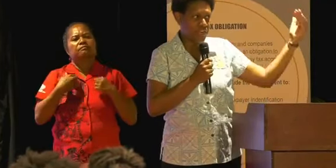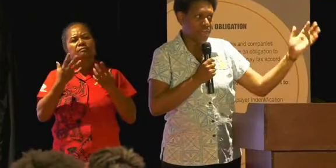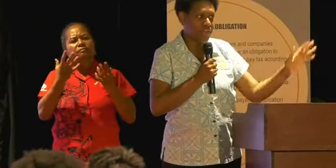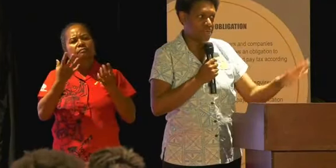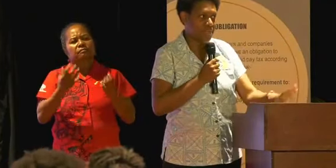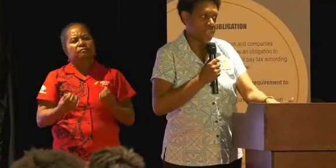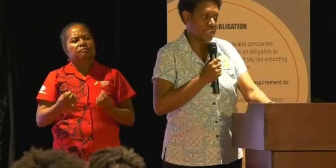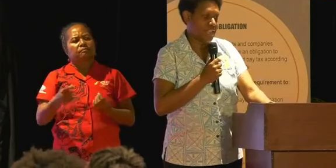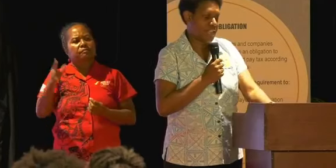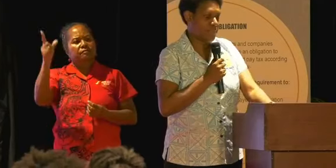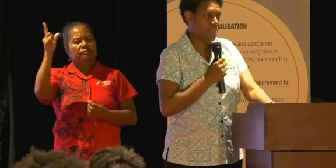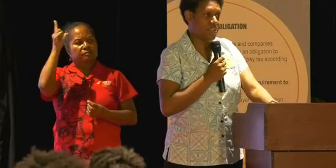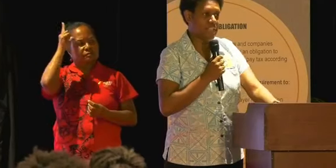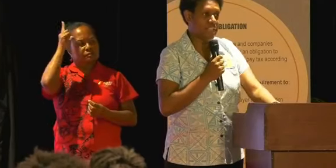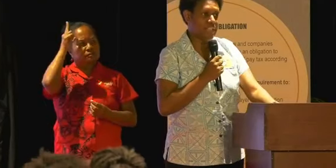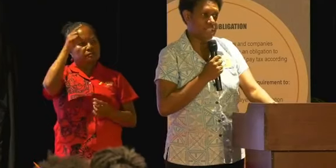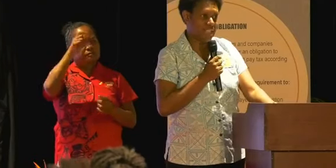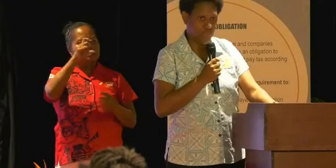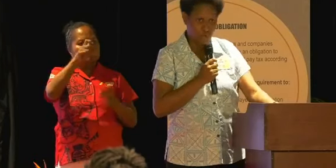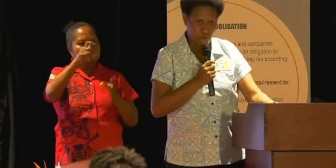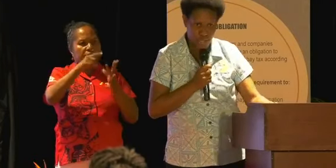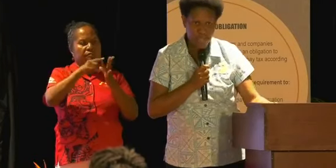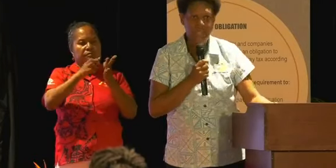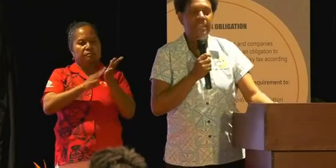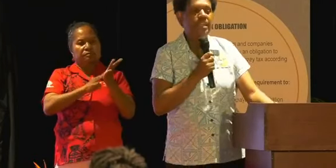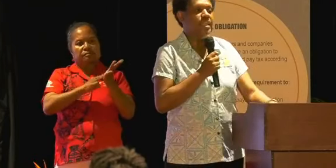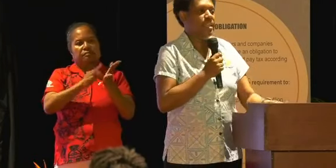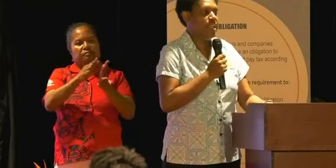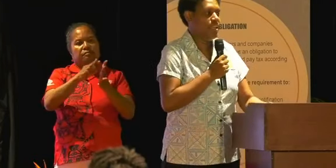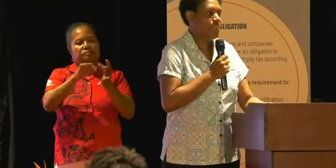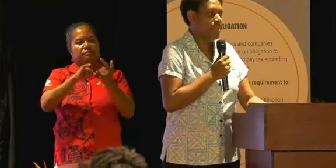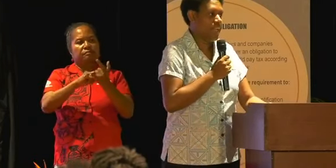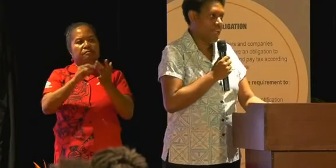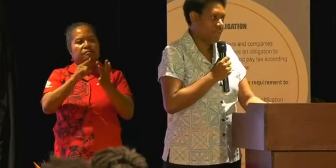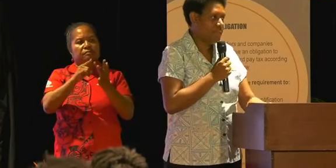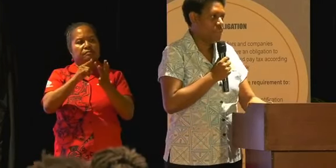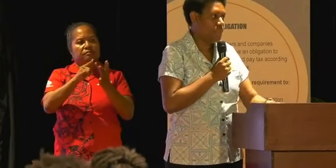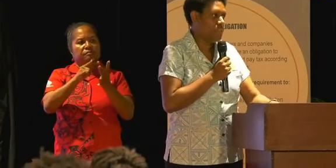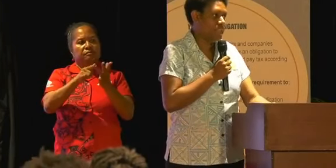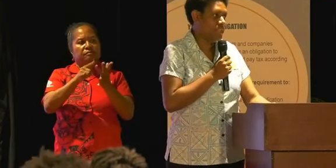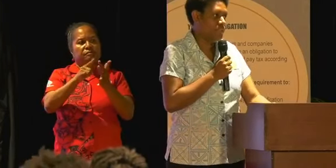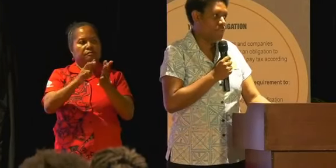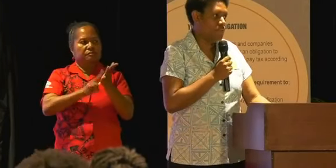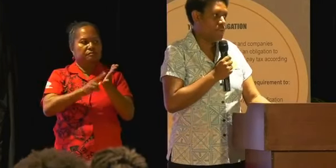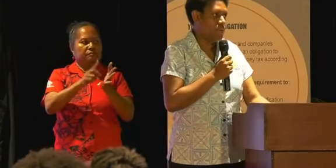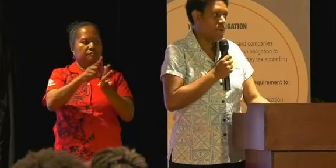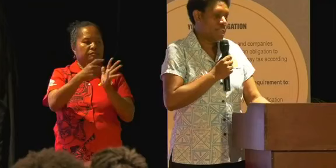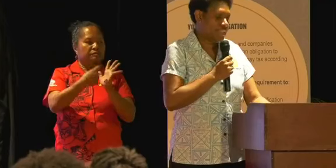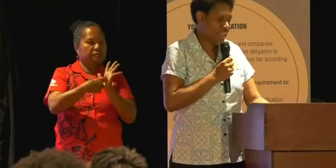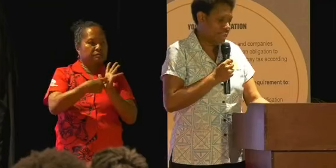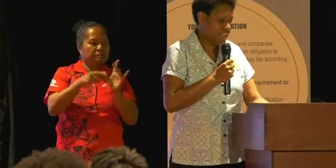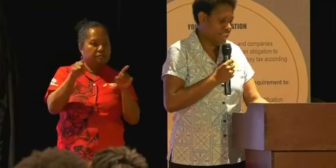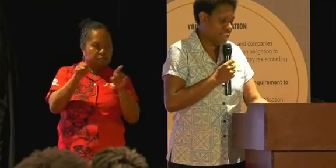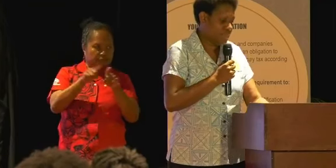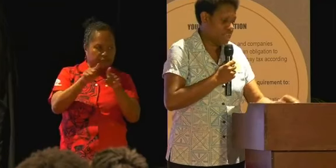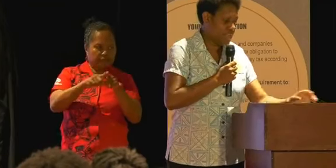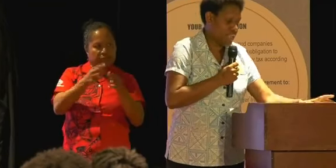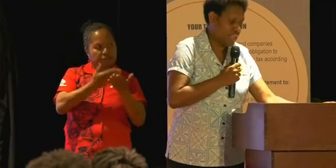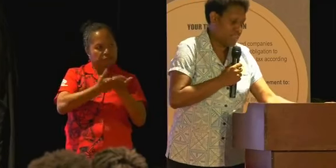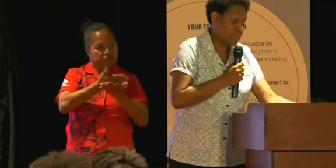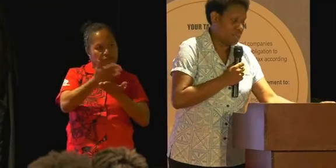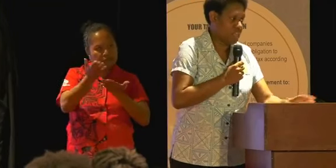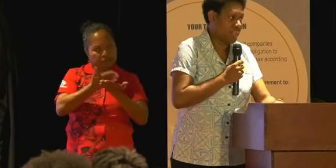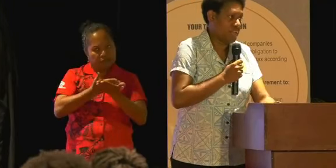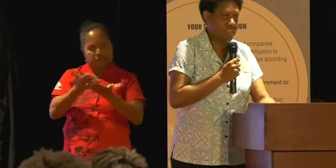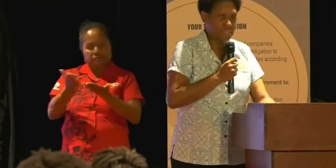Commissioner General, which is Commissioner Sam Coim, and then we have the Commissioner for Services, which